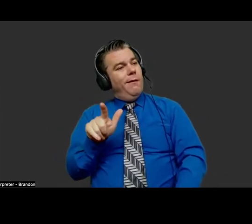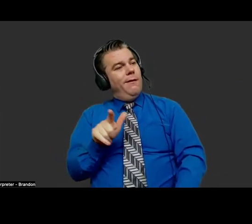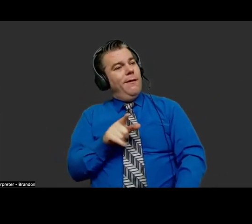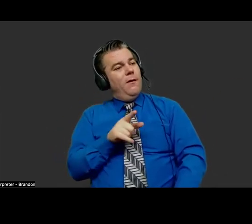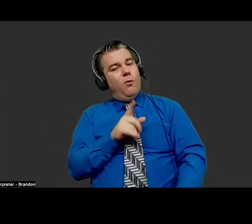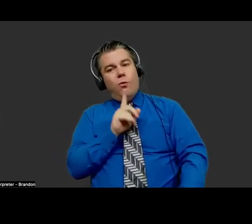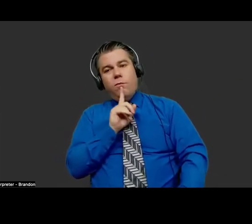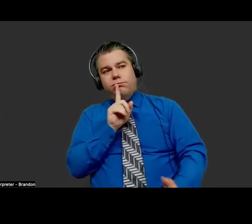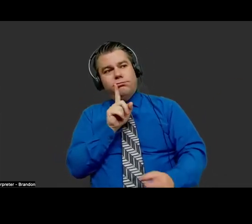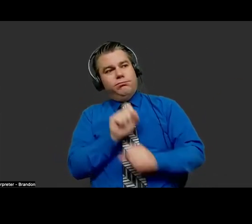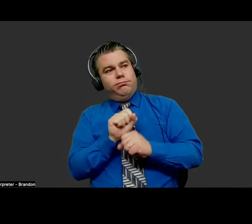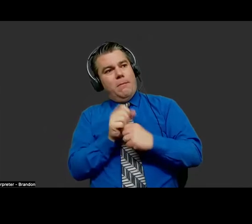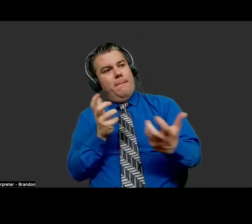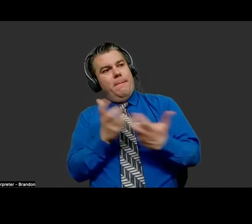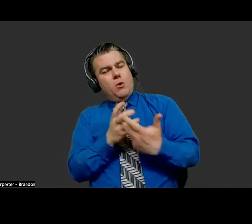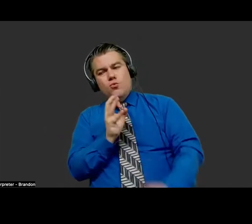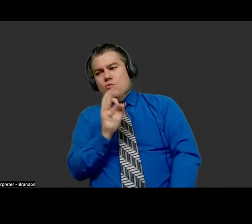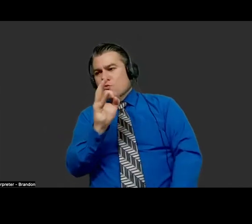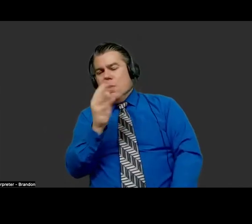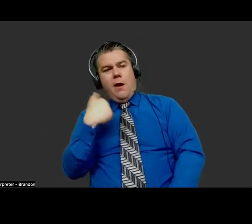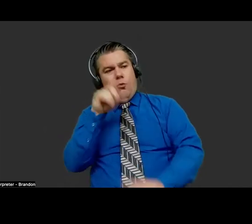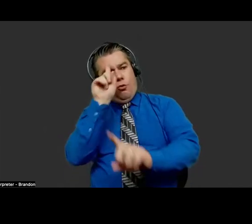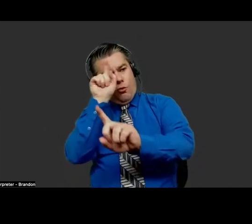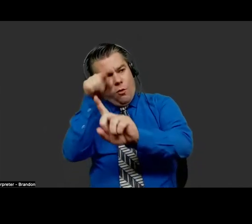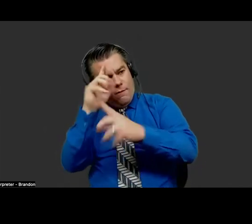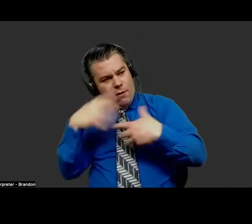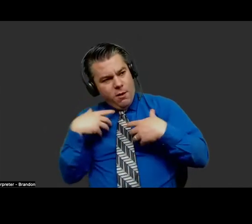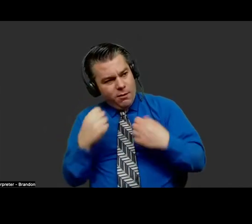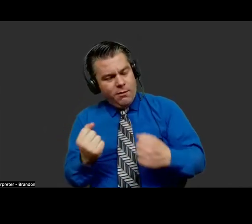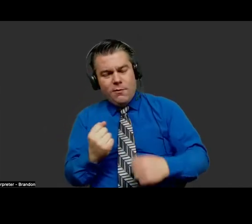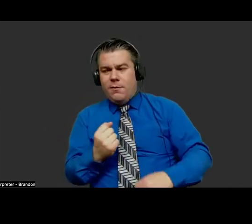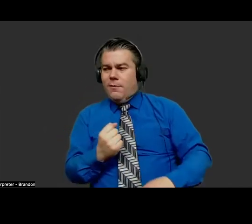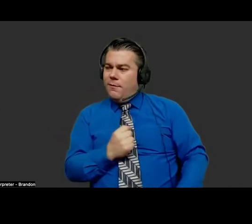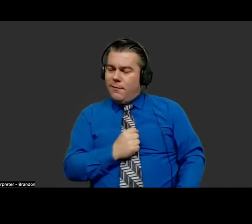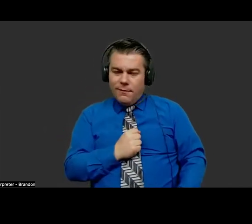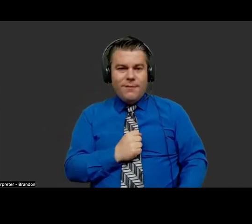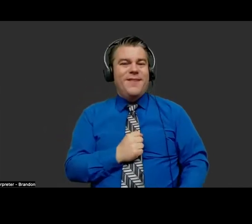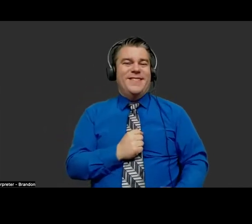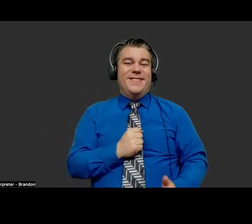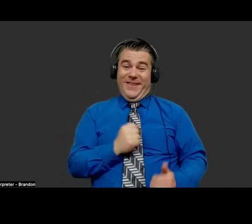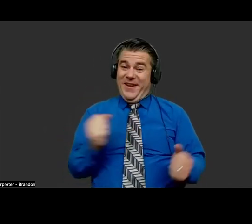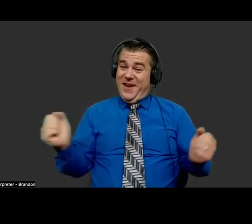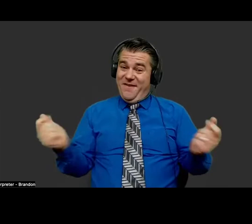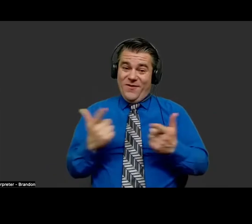compliment to what our goal is for health and wellness. So everyone,